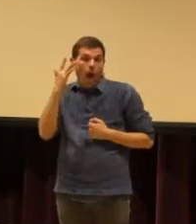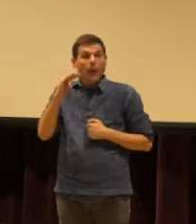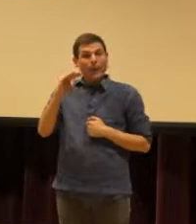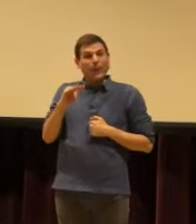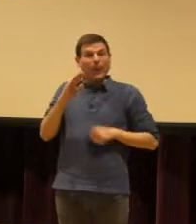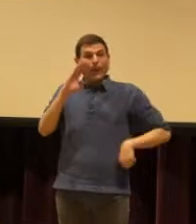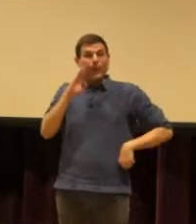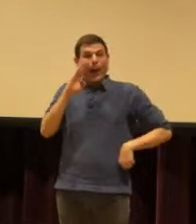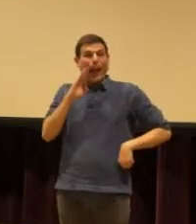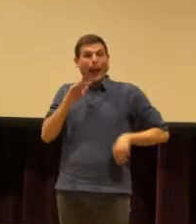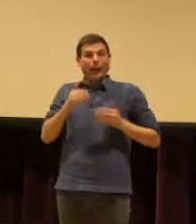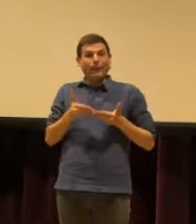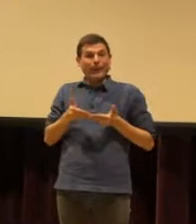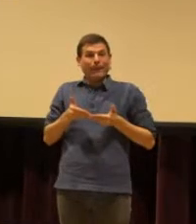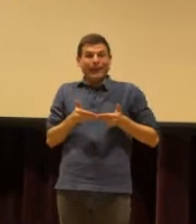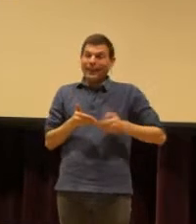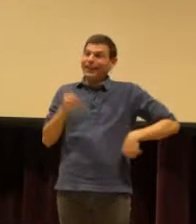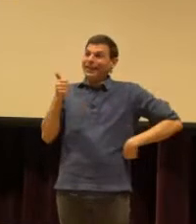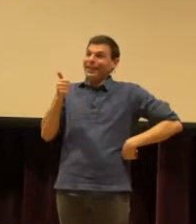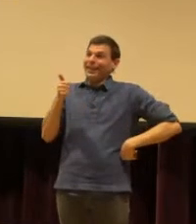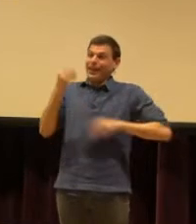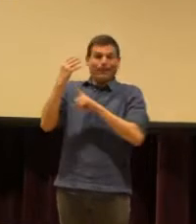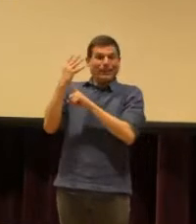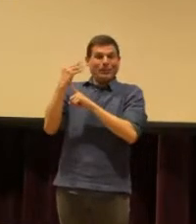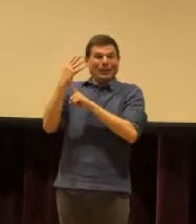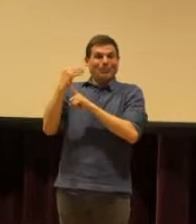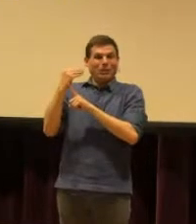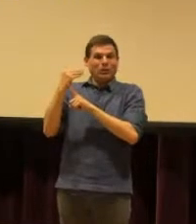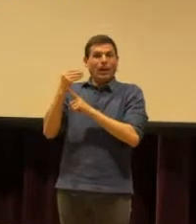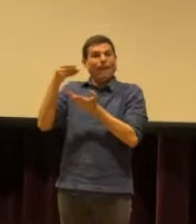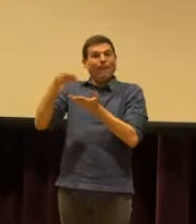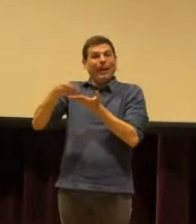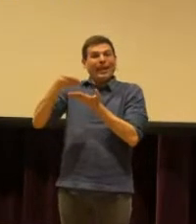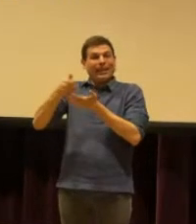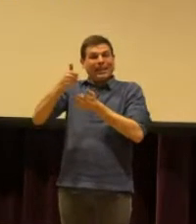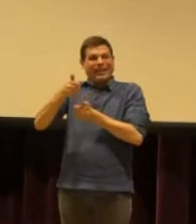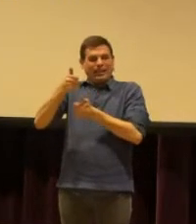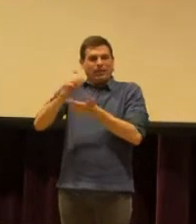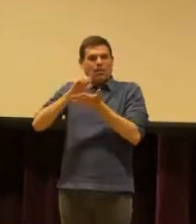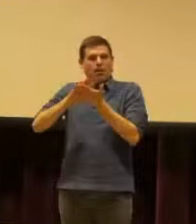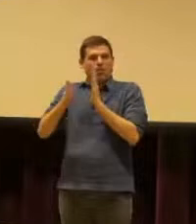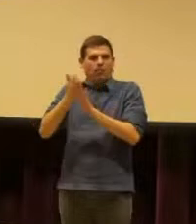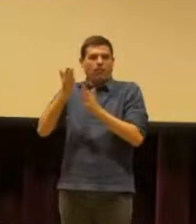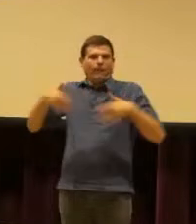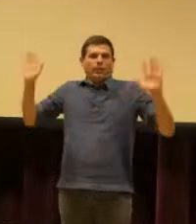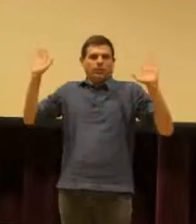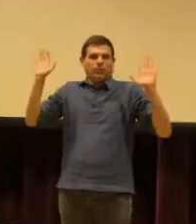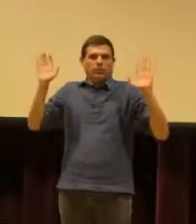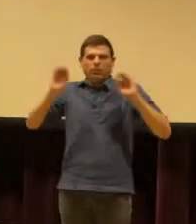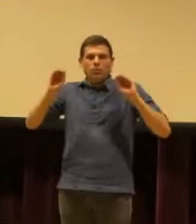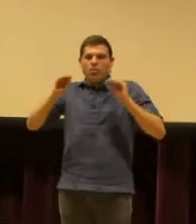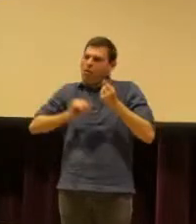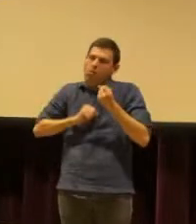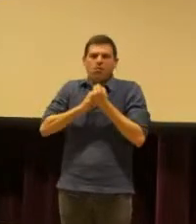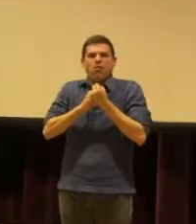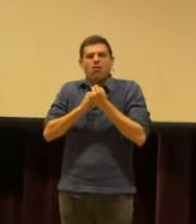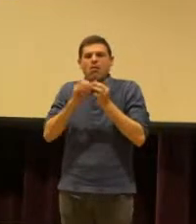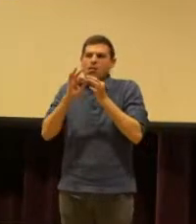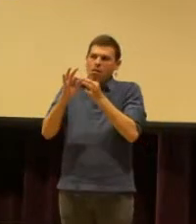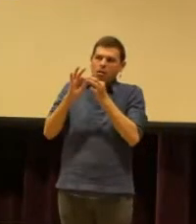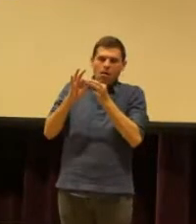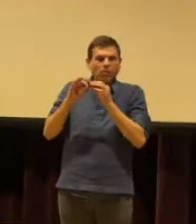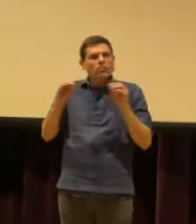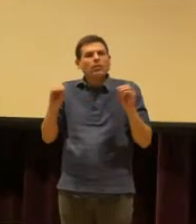politics. So they give us money. And working with, especially because of a lot of the attacks within